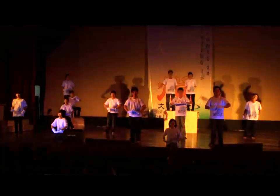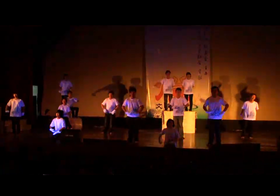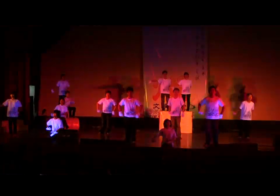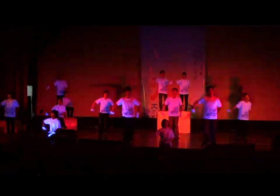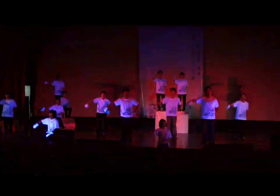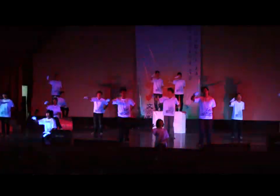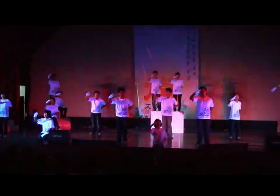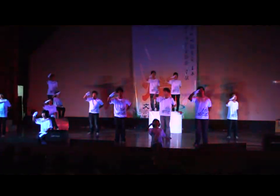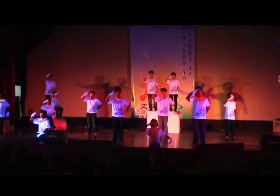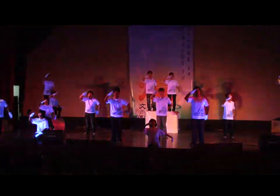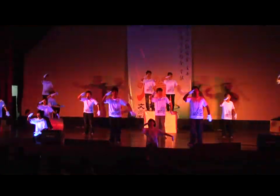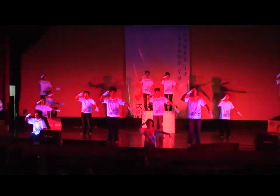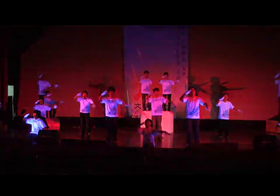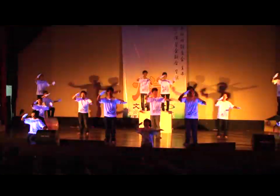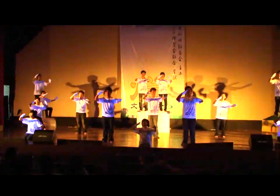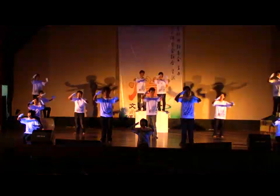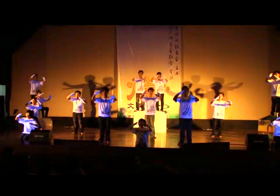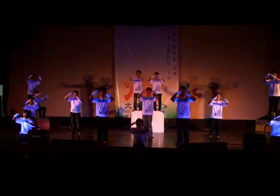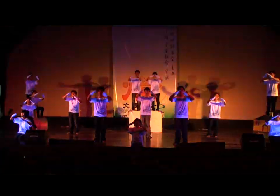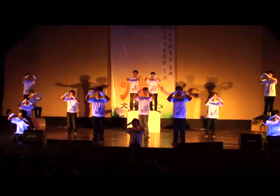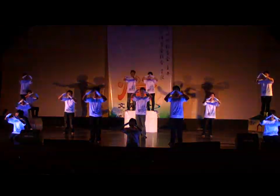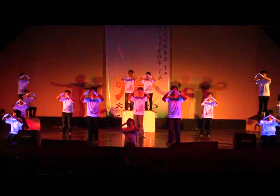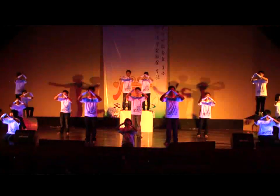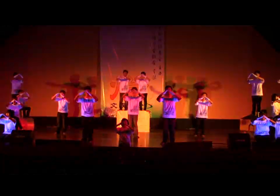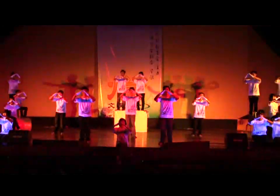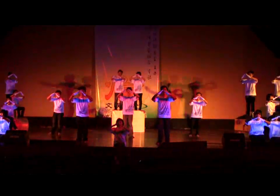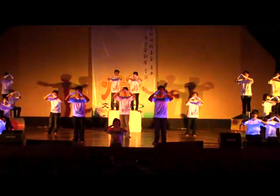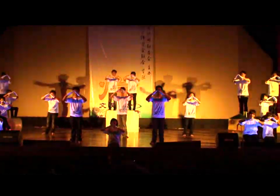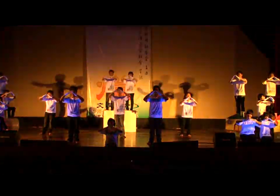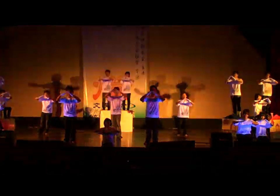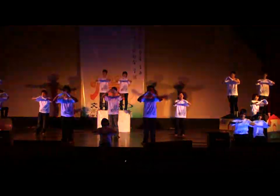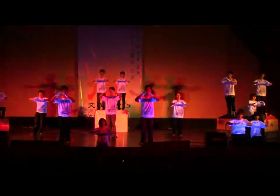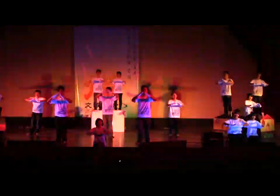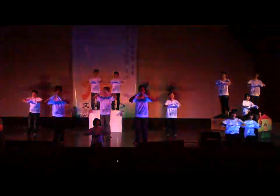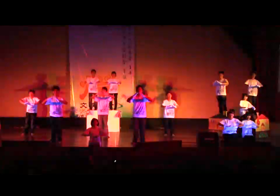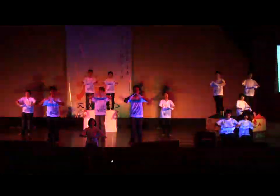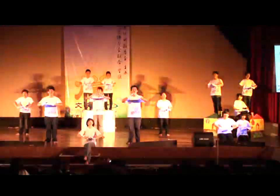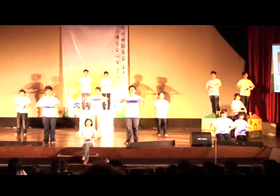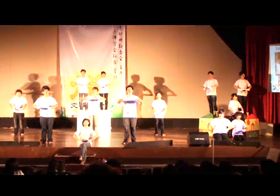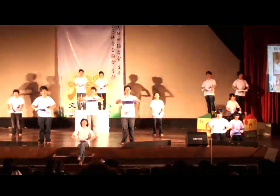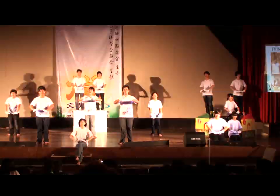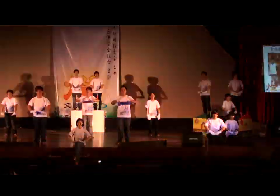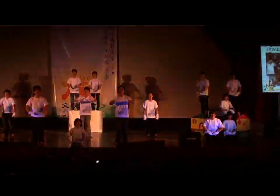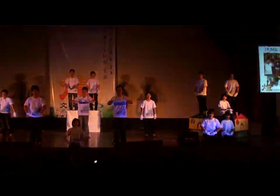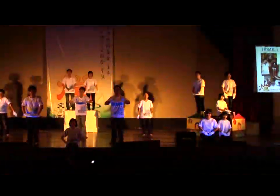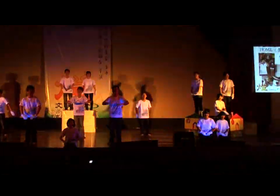Let me go home Oh, come home